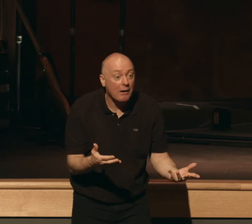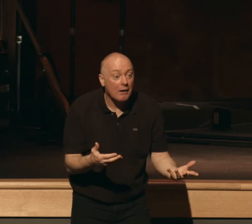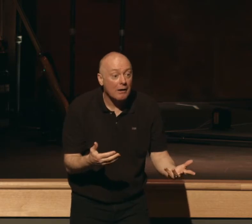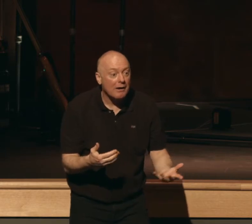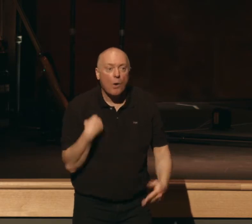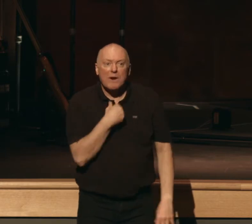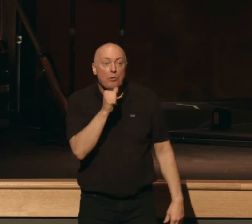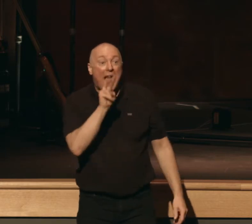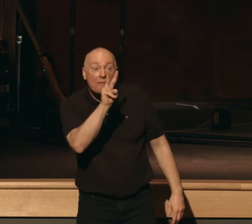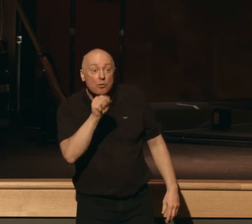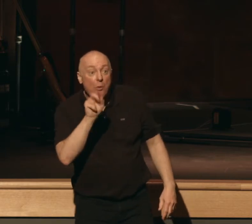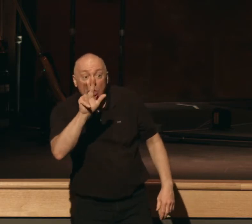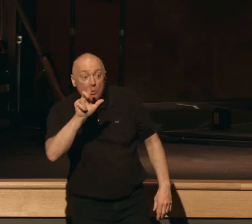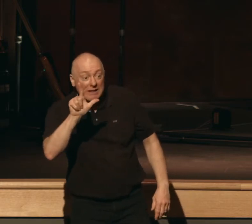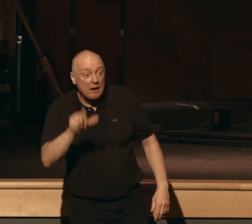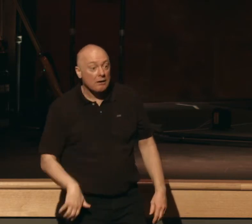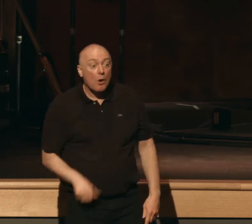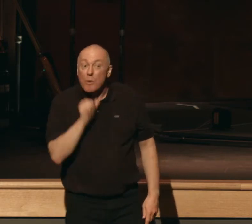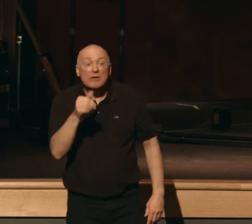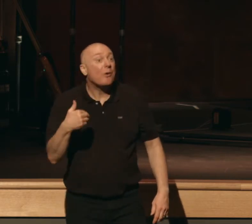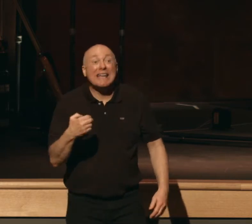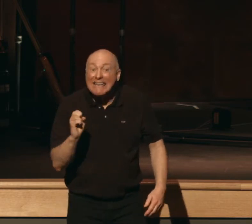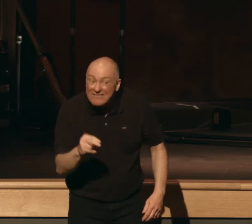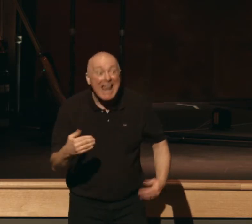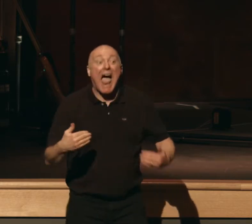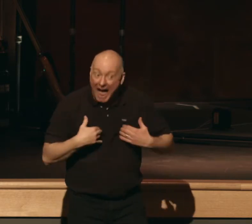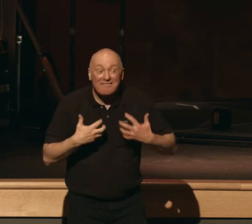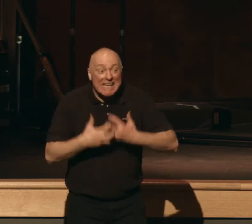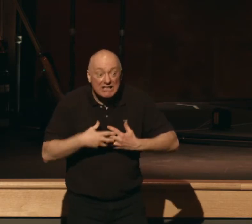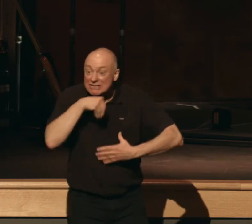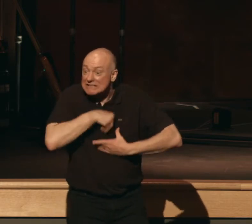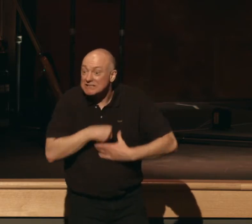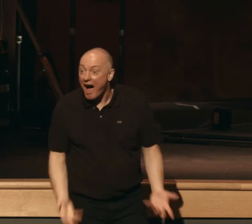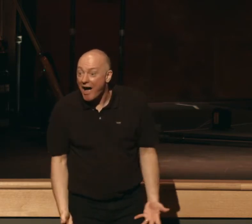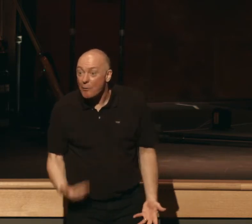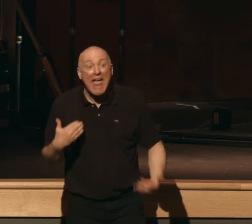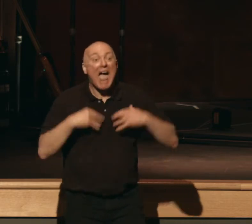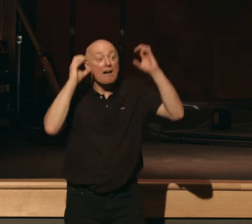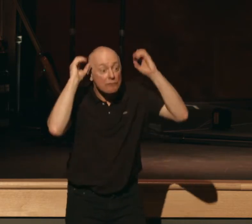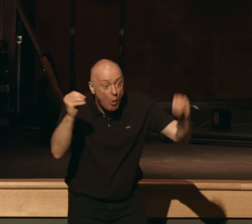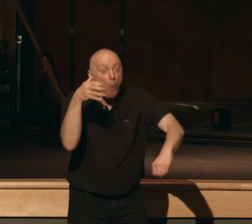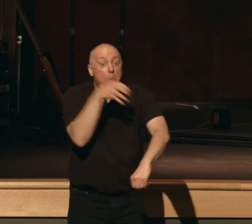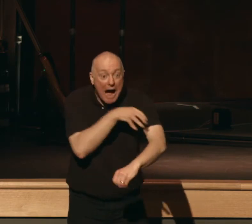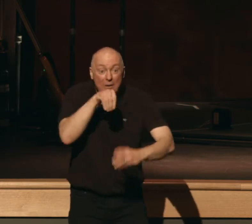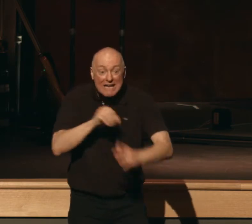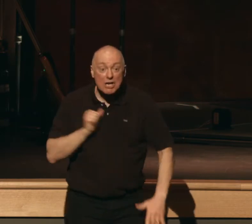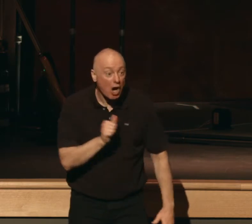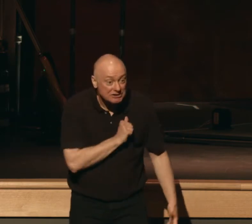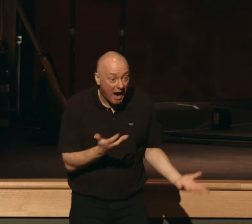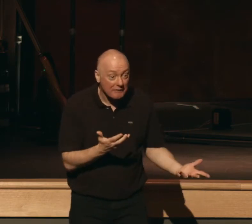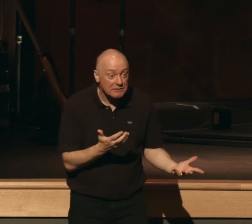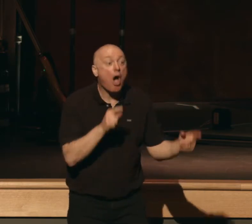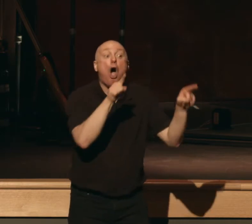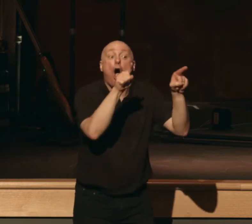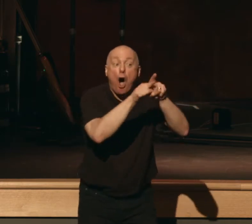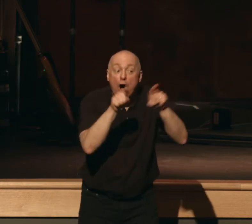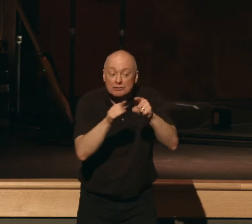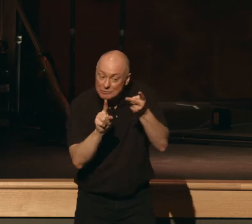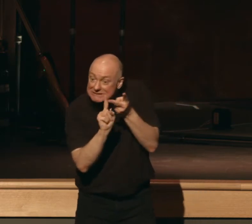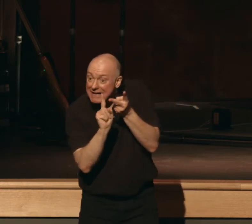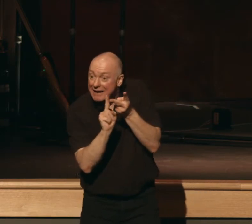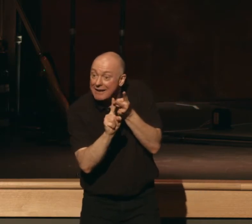have a 2.3-liter engine. We don't even have an engine, okay? We have no power in and of ourselves. But there's also this,